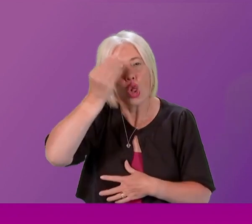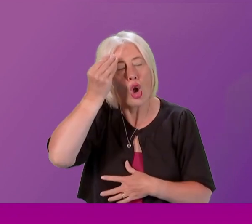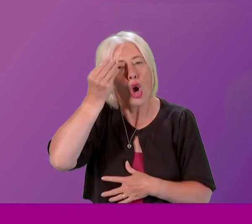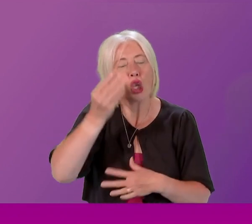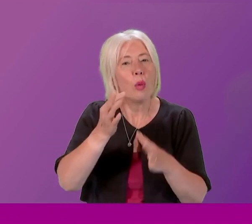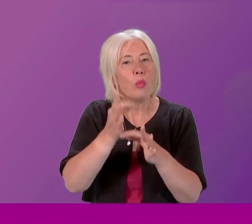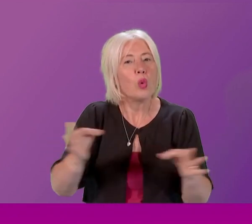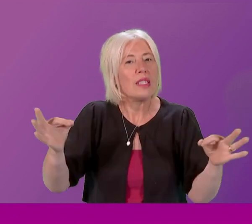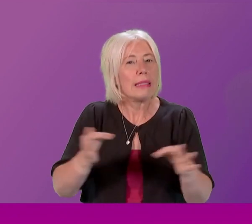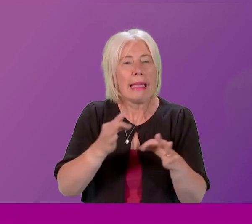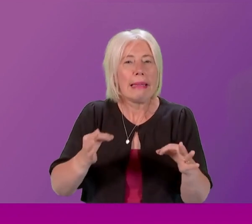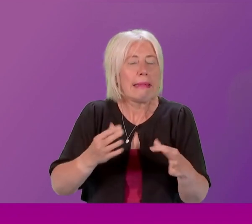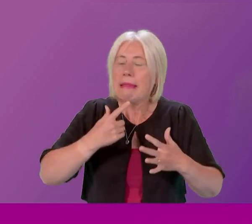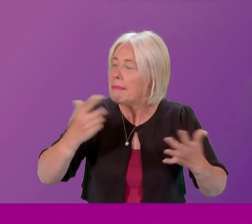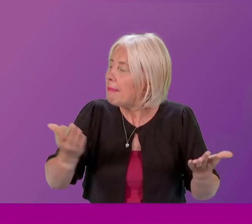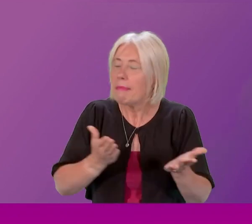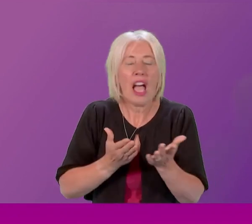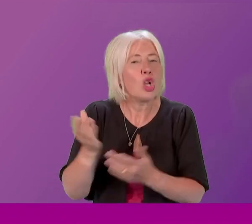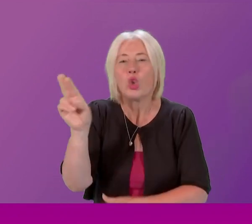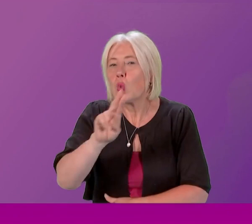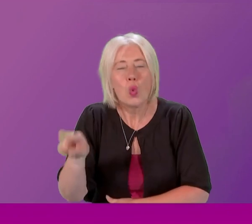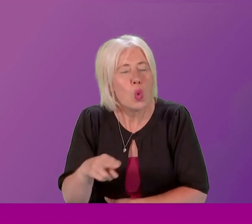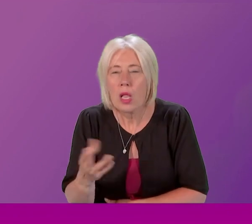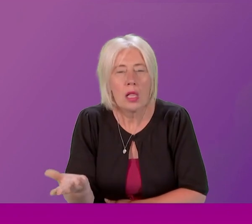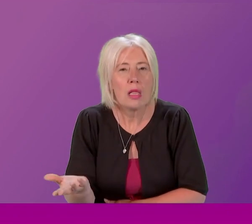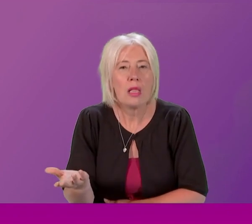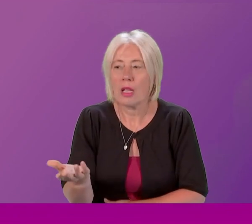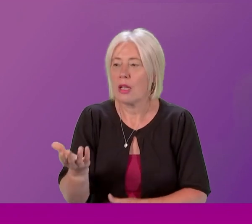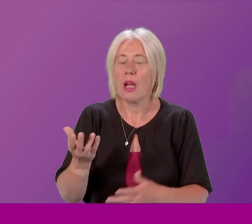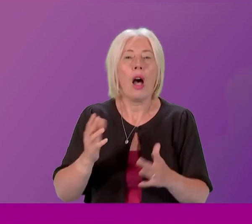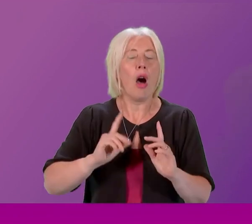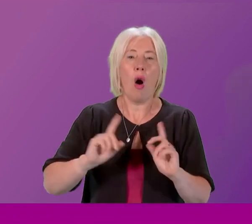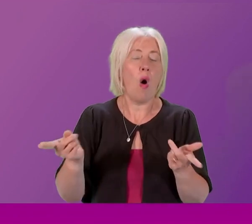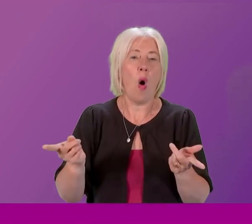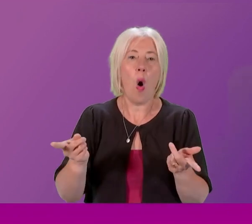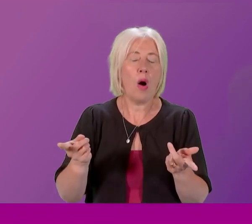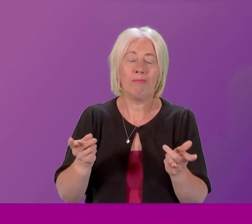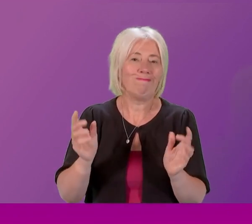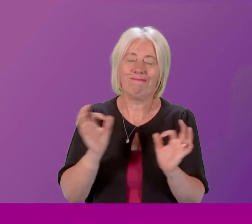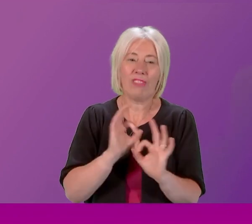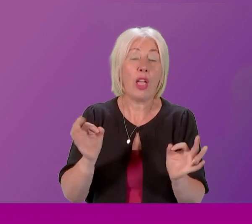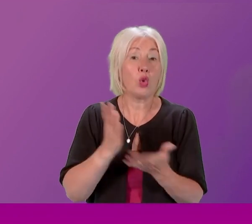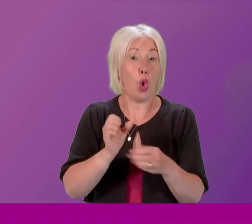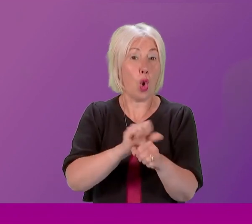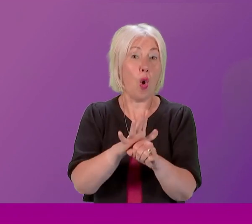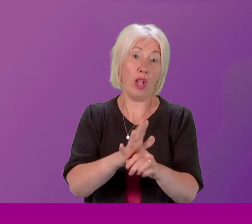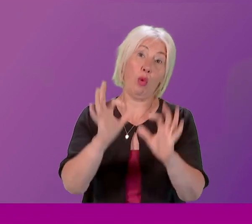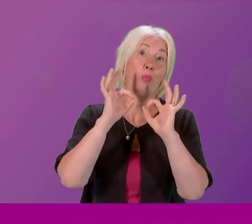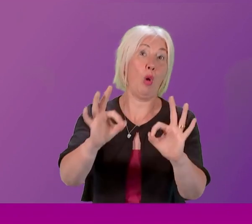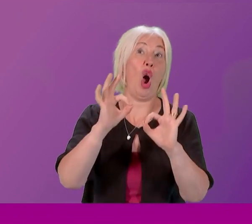through any sort of school or COVID purpose.